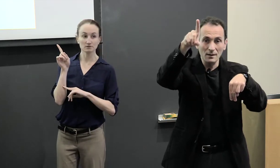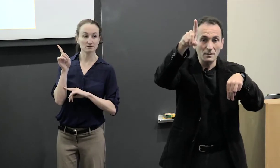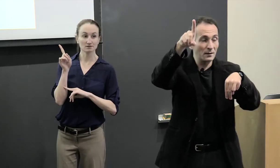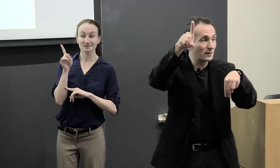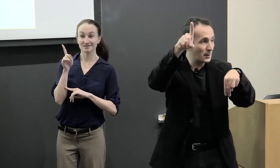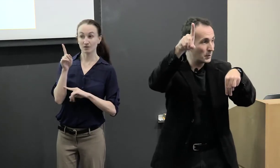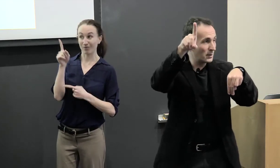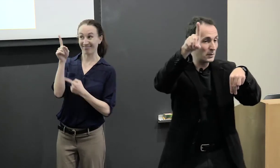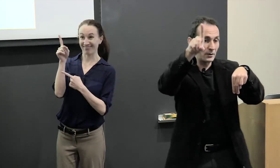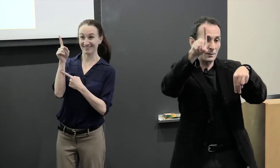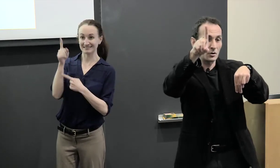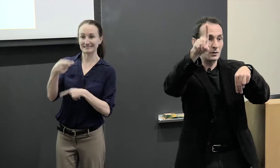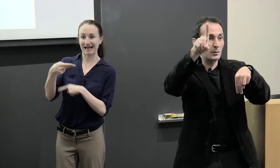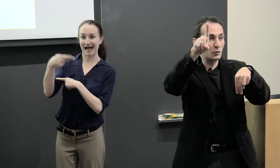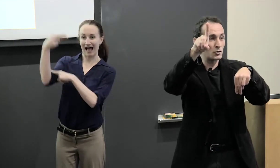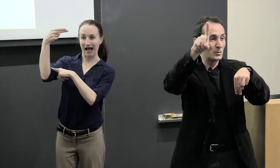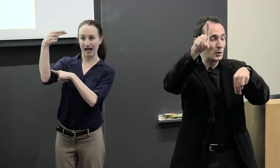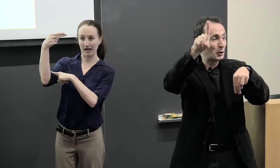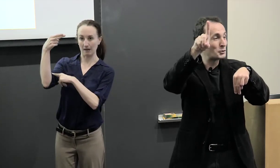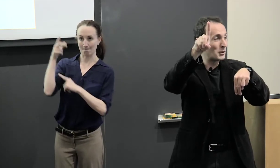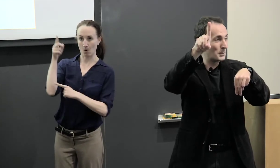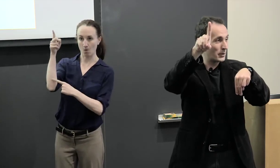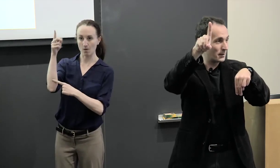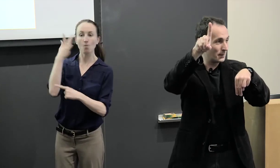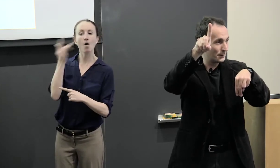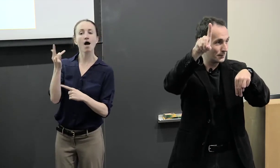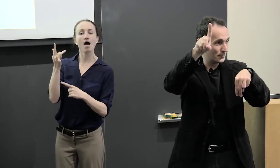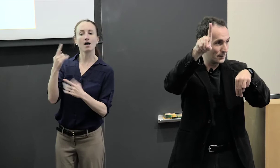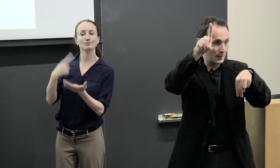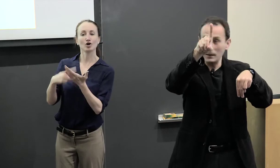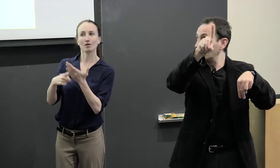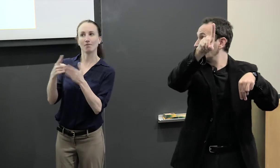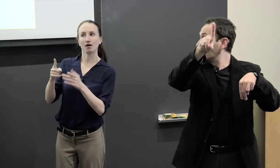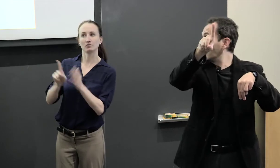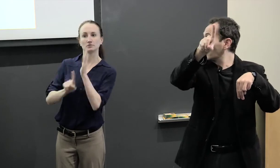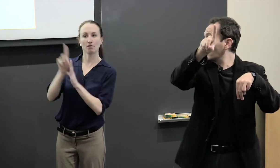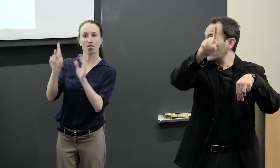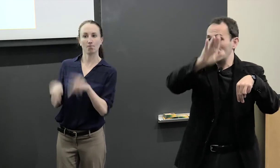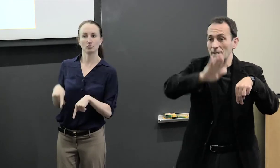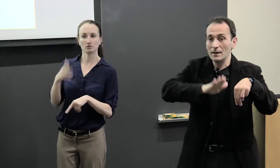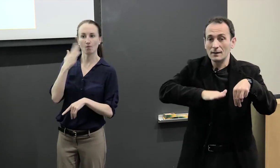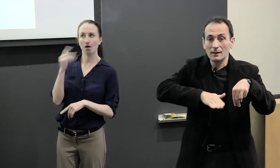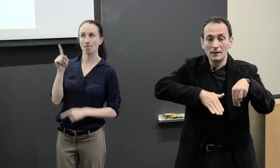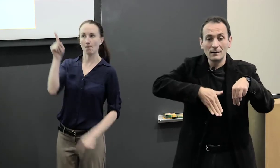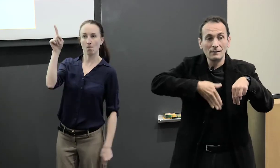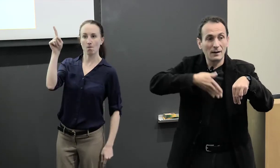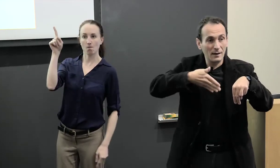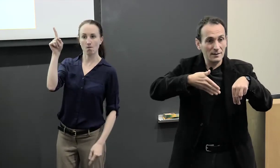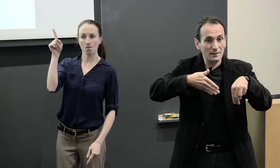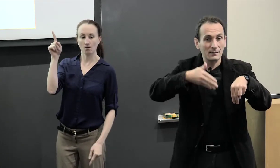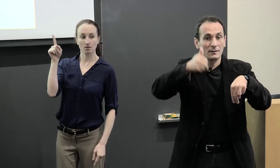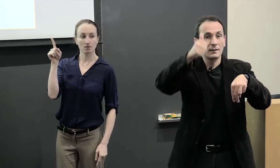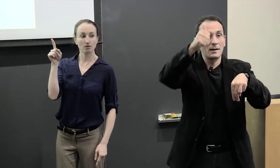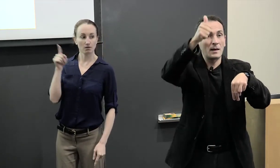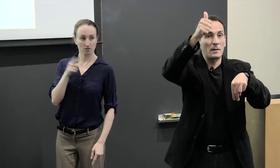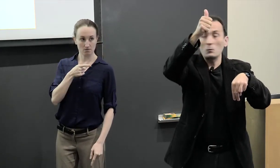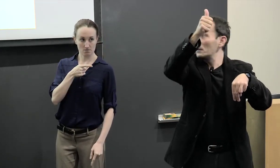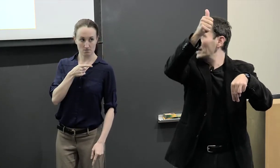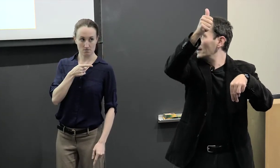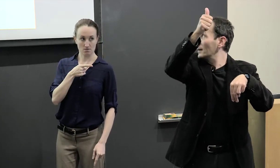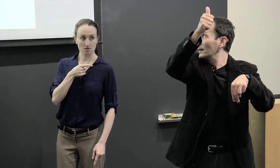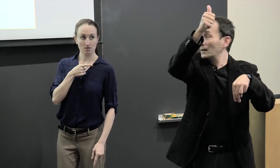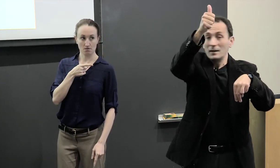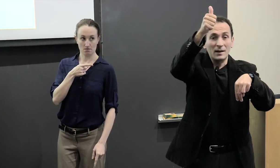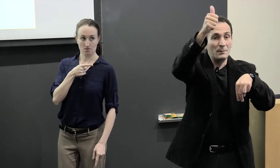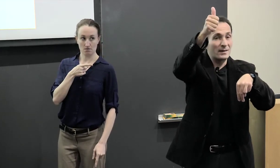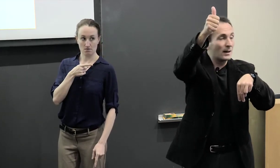pointing? This is high pointing because I'm talking about a tall person. Okay? So he likes, and then there